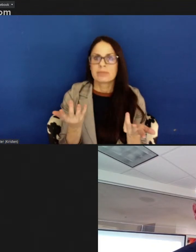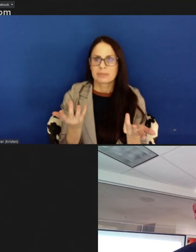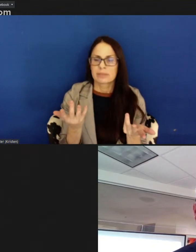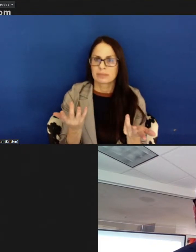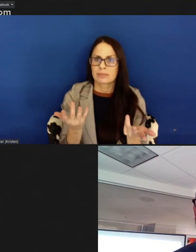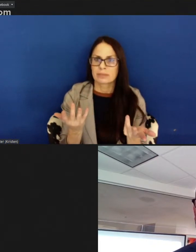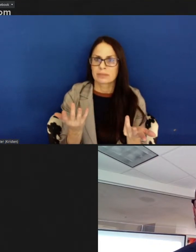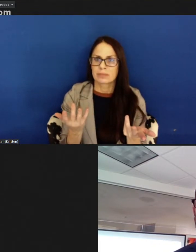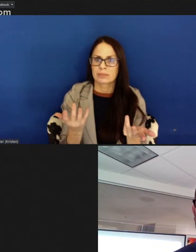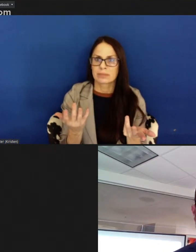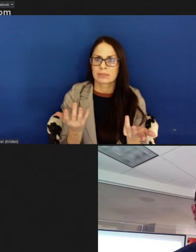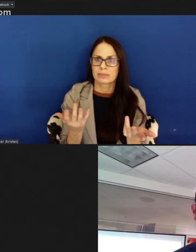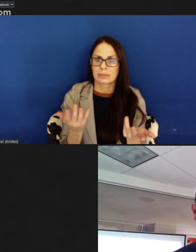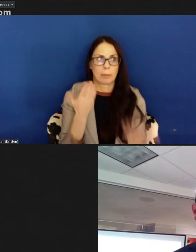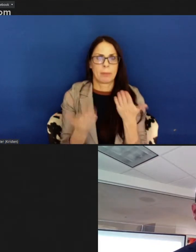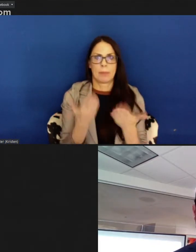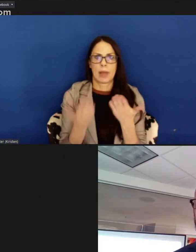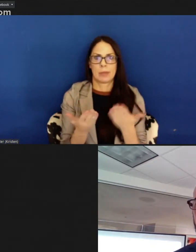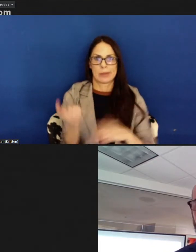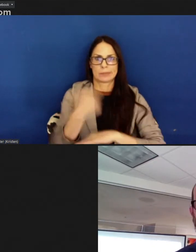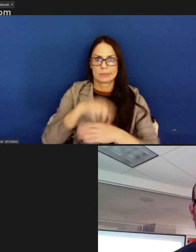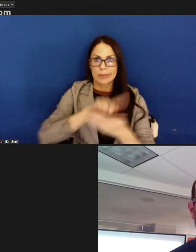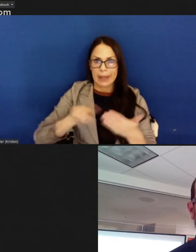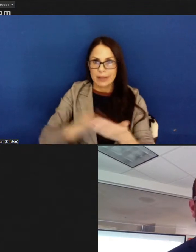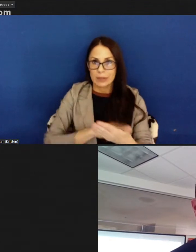has a chance of being canceled at some point.